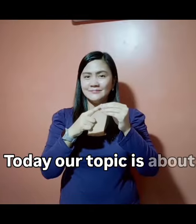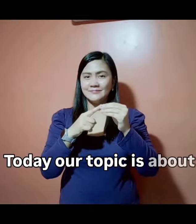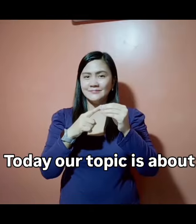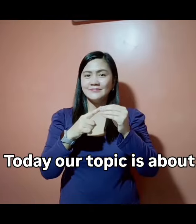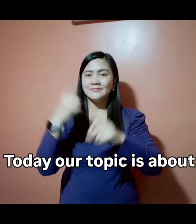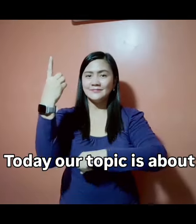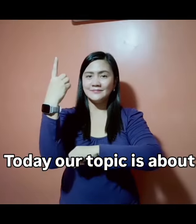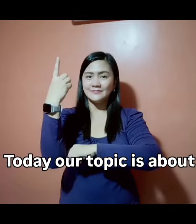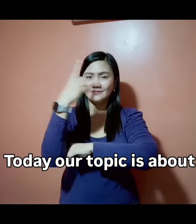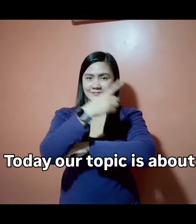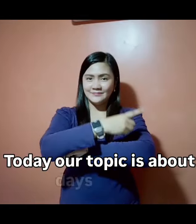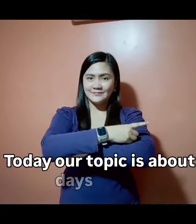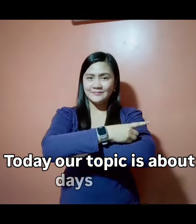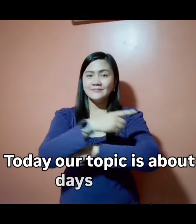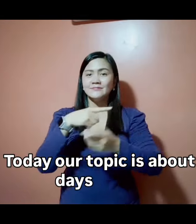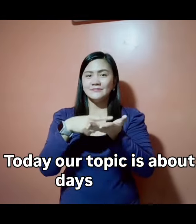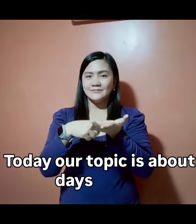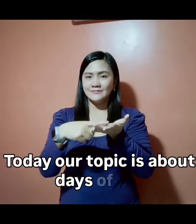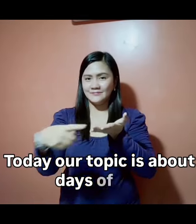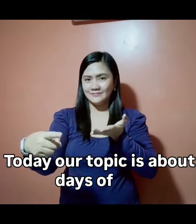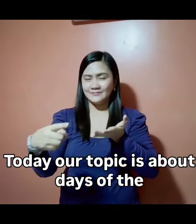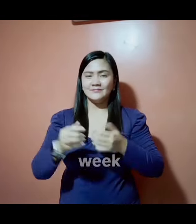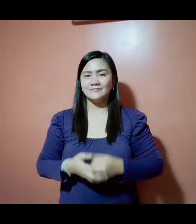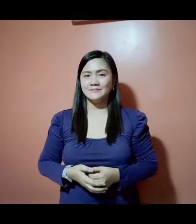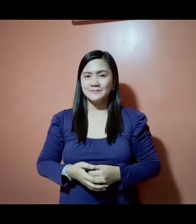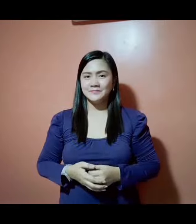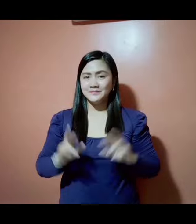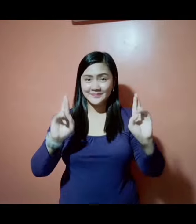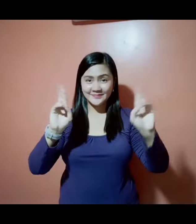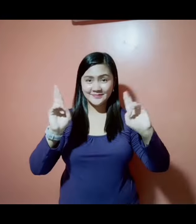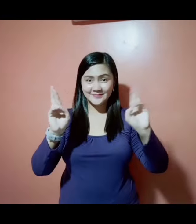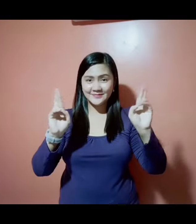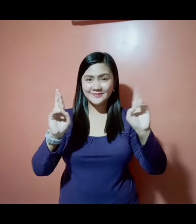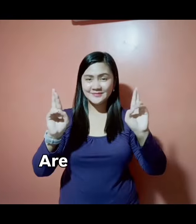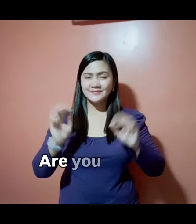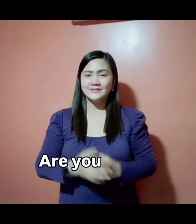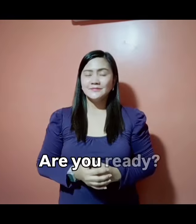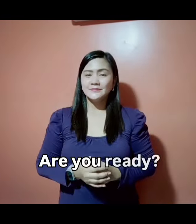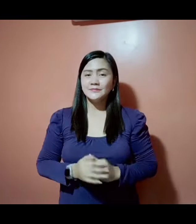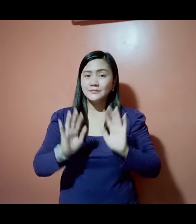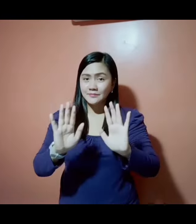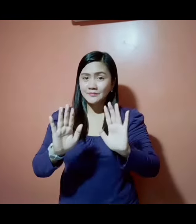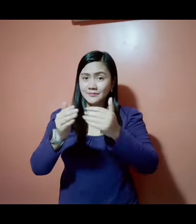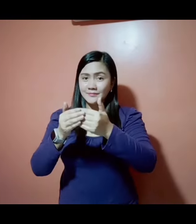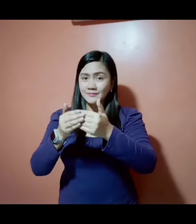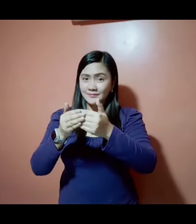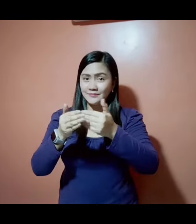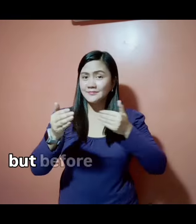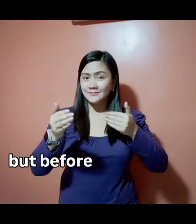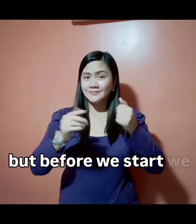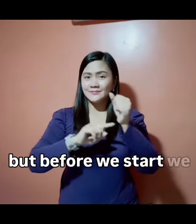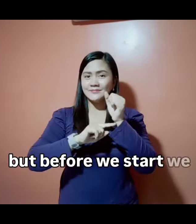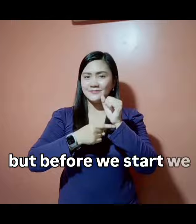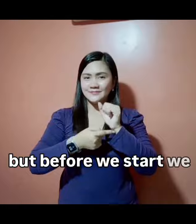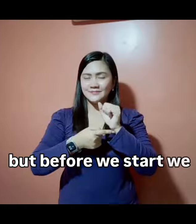about days of the week. Are you ready? But before we